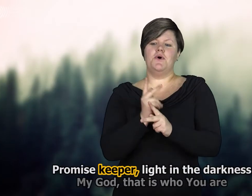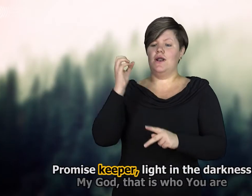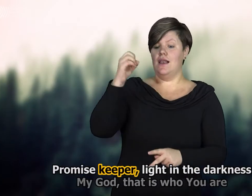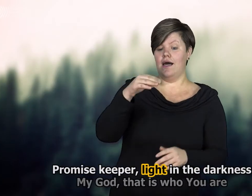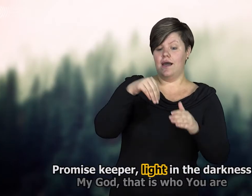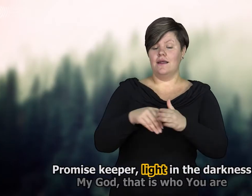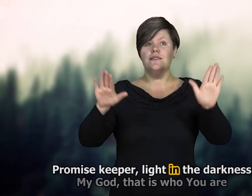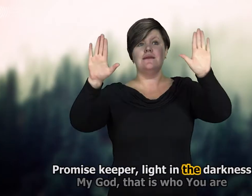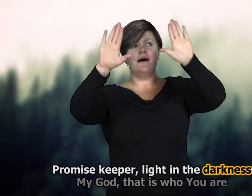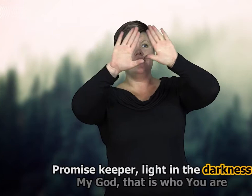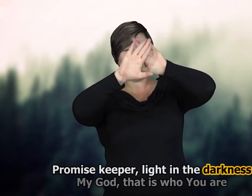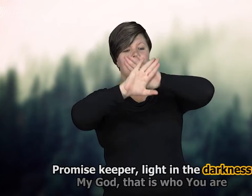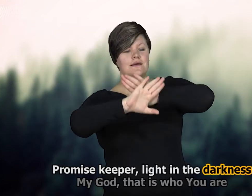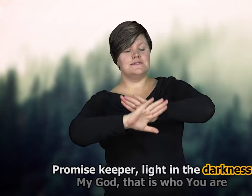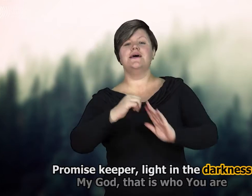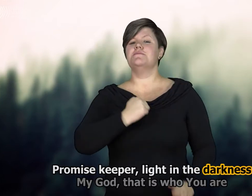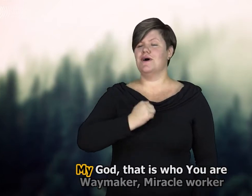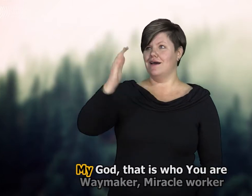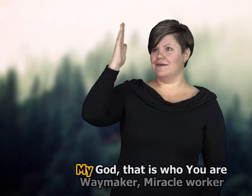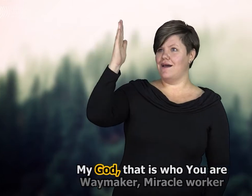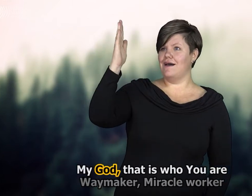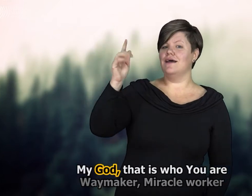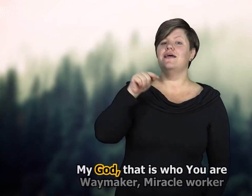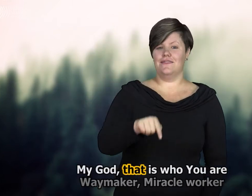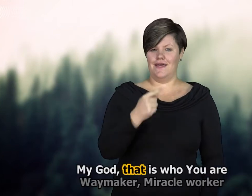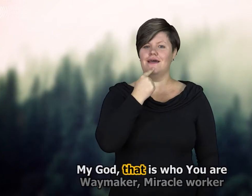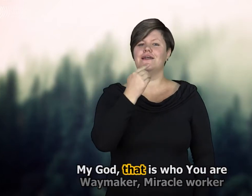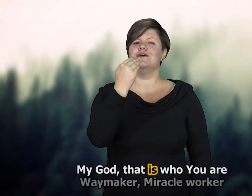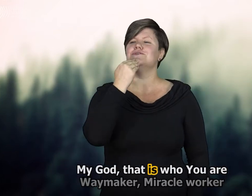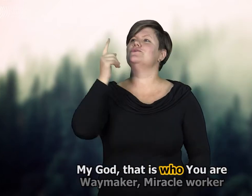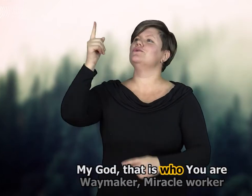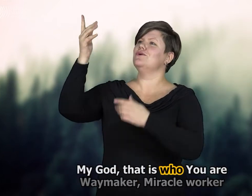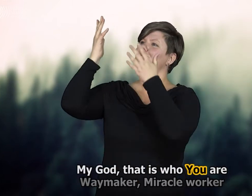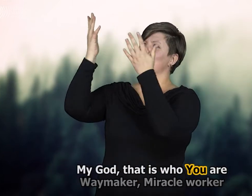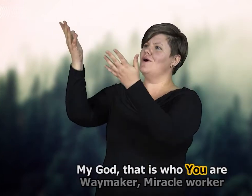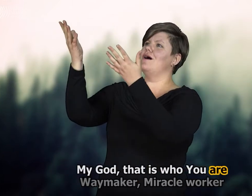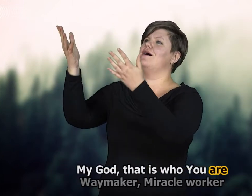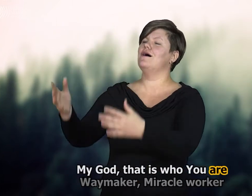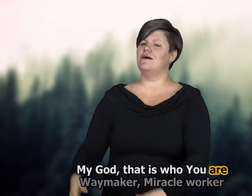Light in the darkness, my God, that is who you are